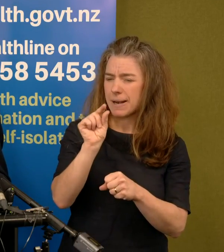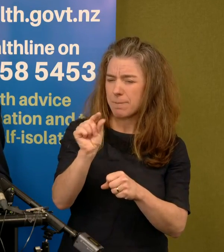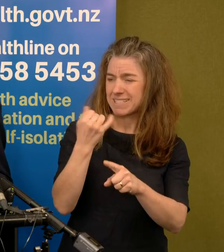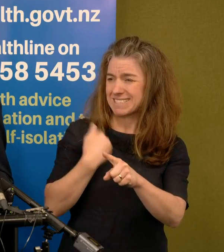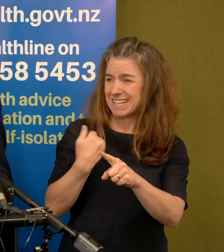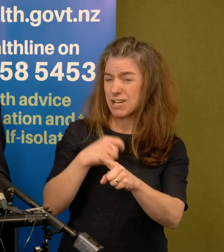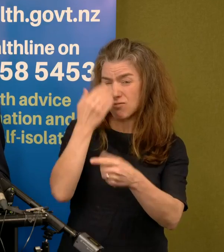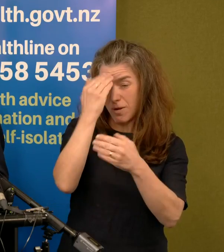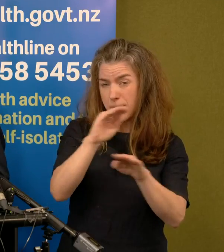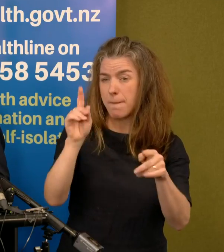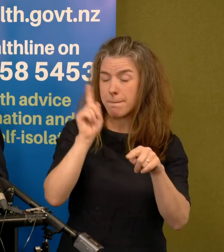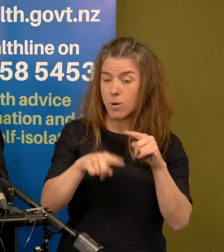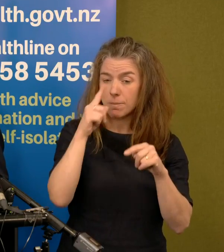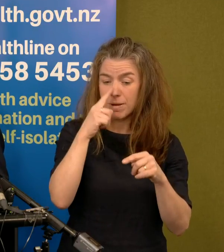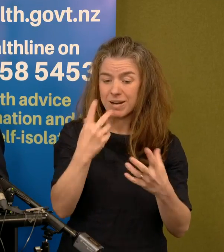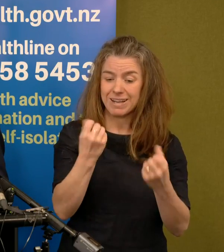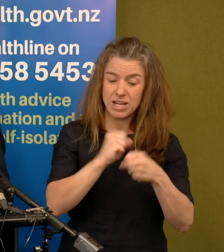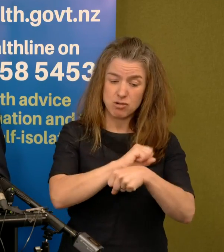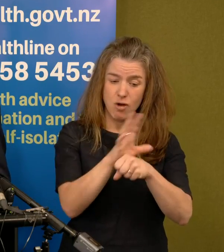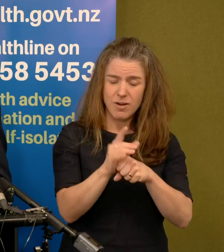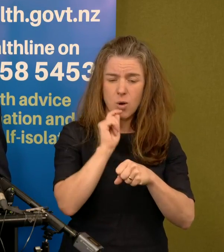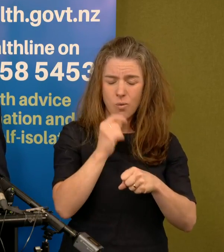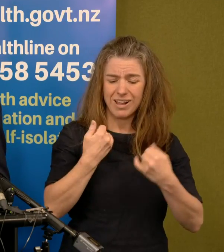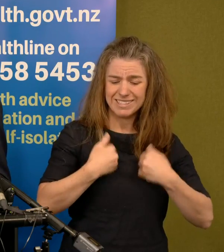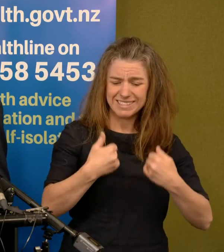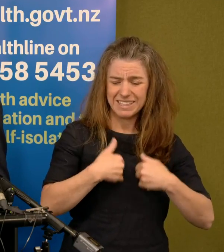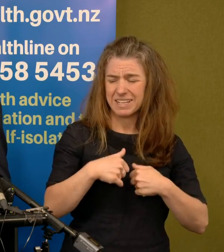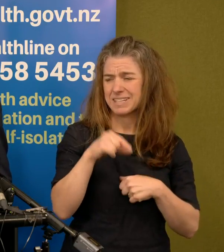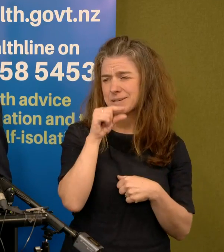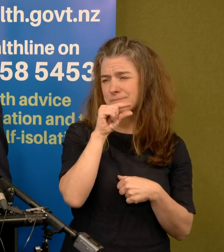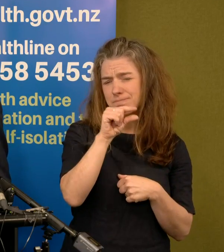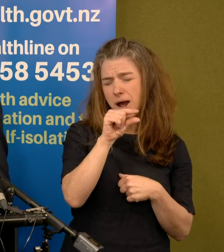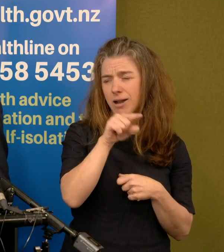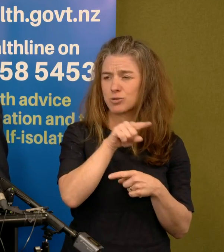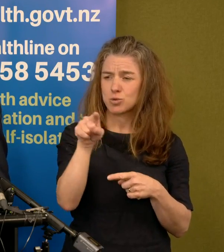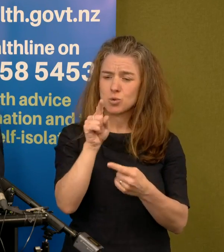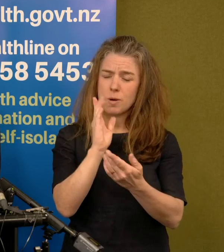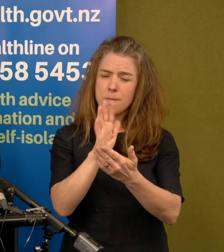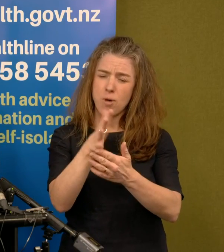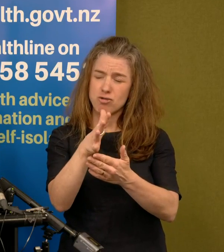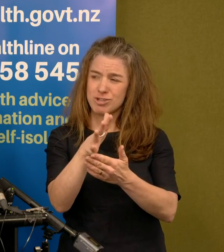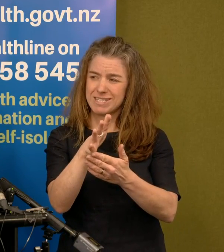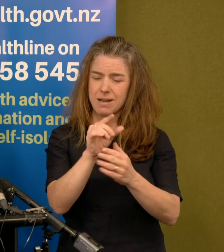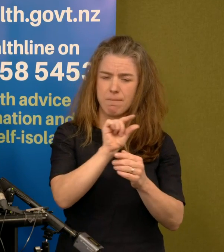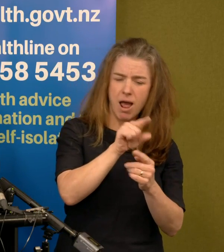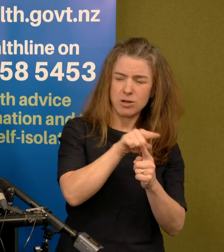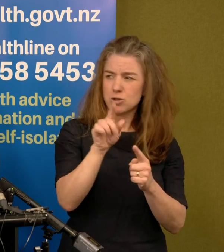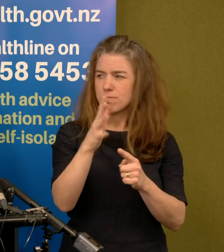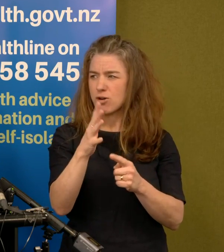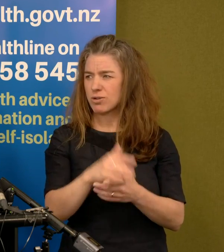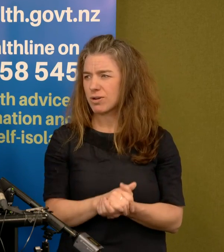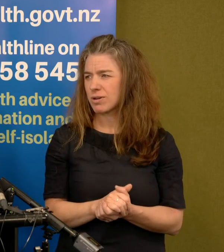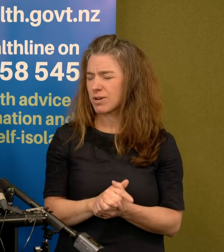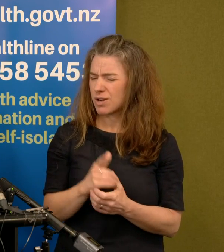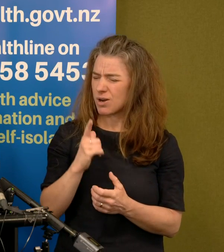A reminder, most people who get this illness will have mild to moderate symptoms. Can we just why